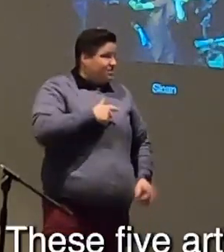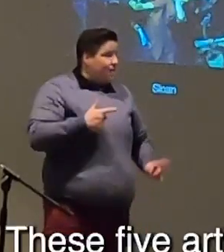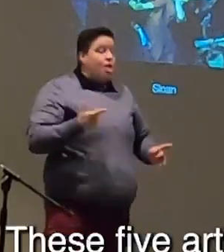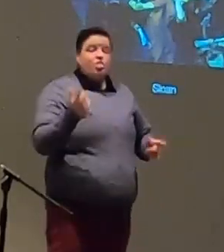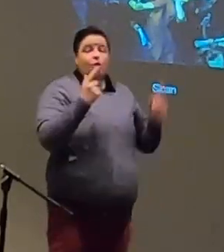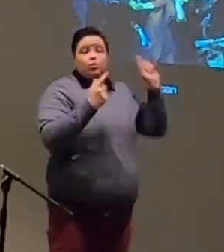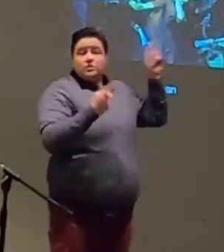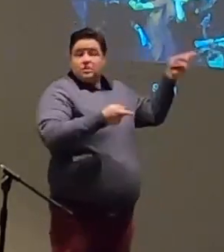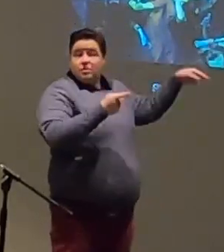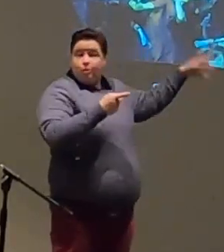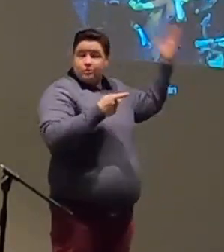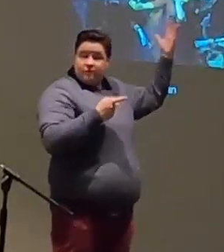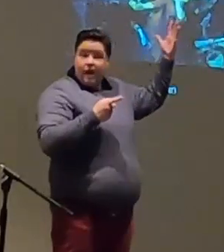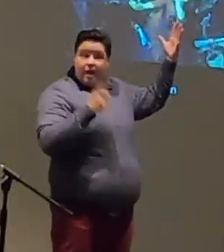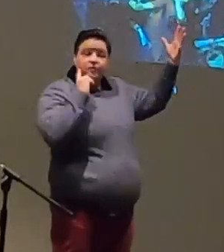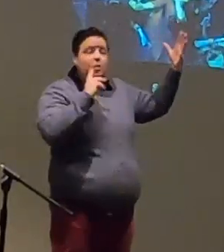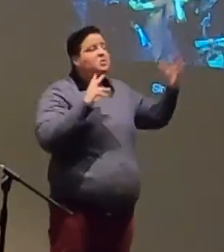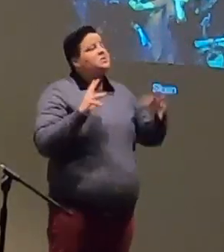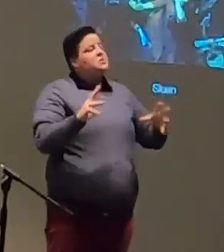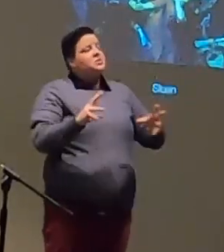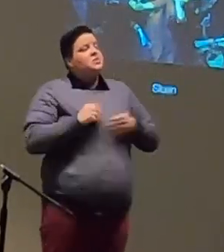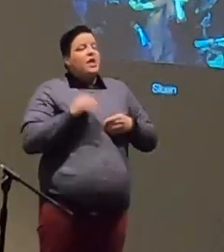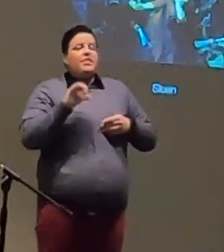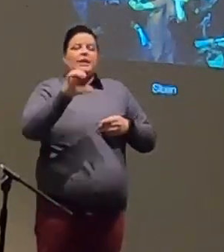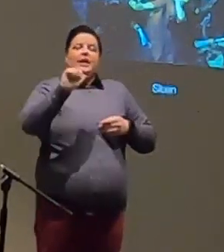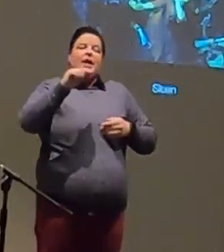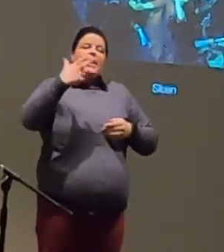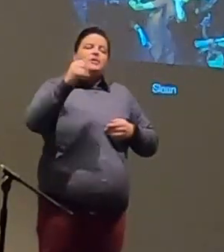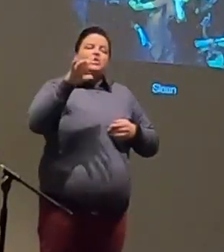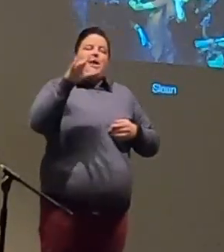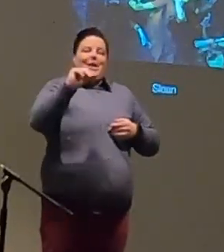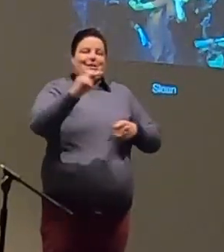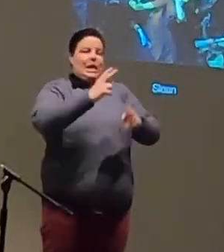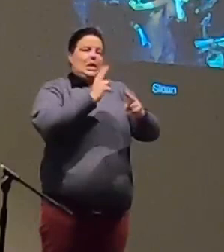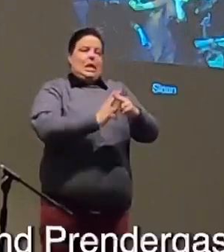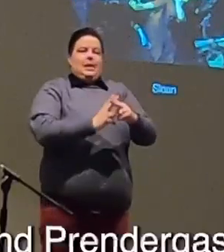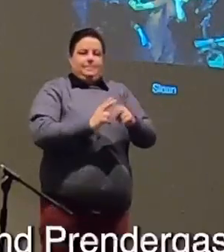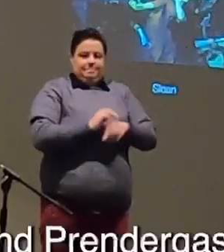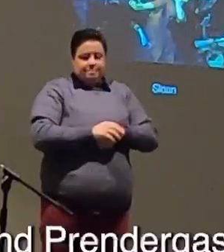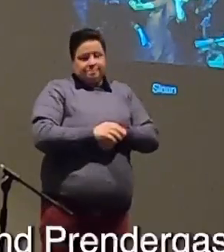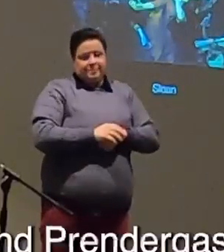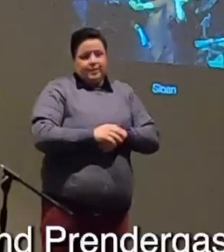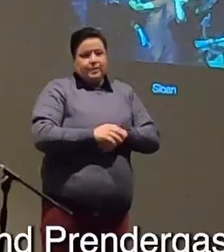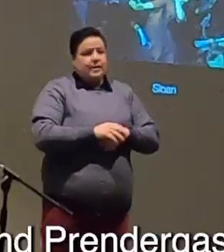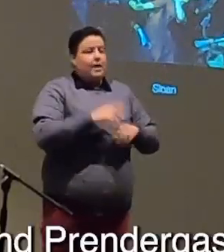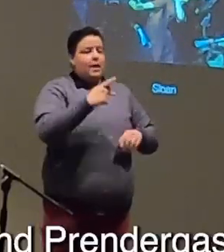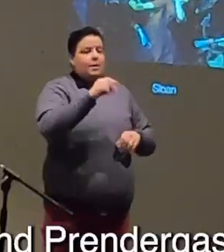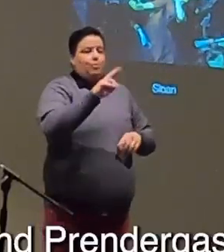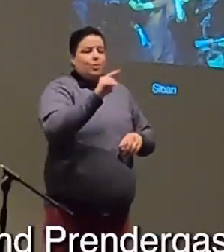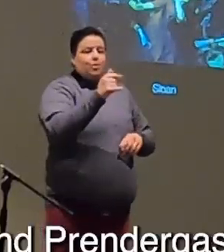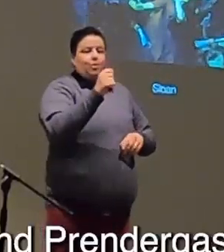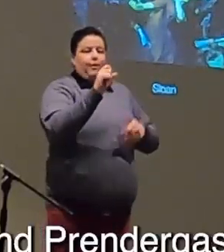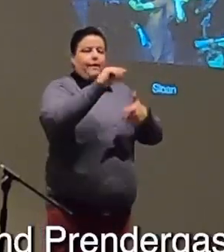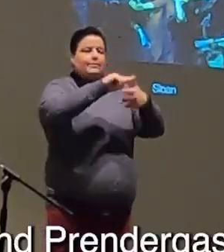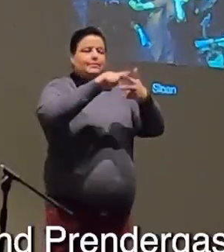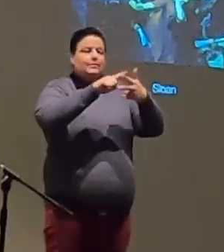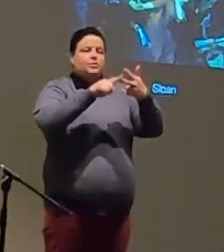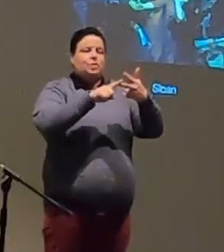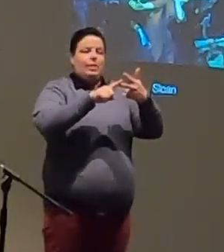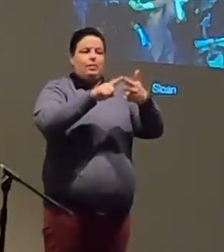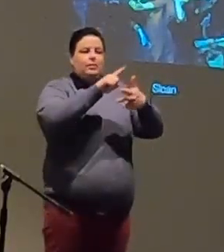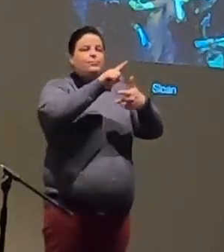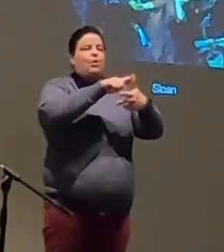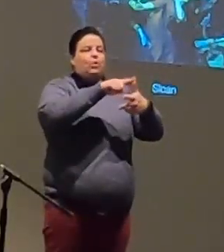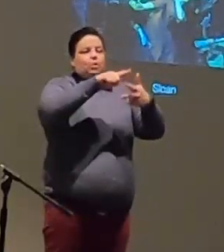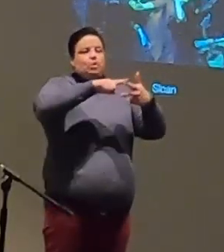would go on and would embrace sort of this ashcan name. And Prendergast, Shin, and Lawson didn't fit into